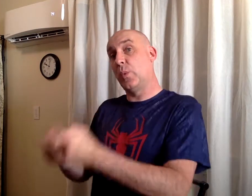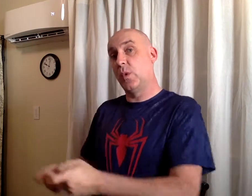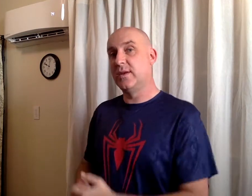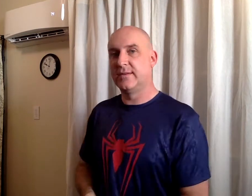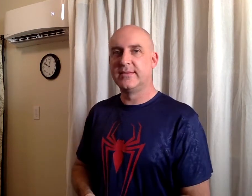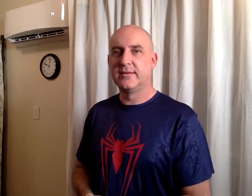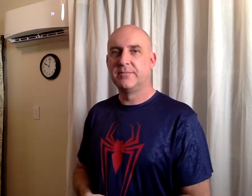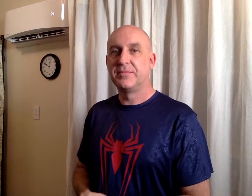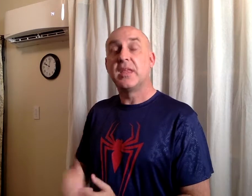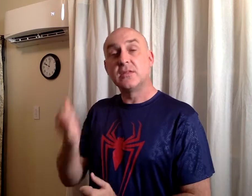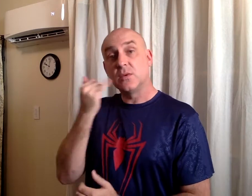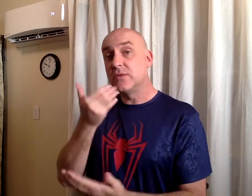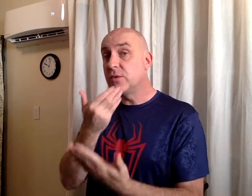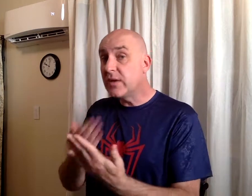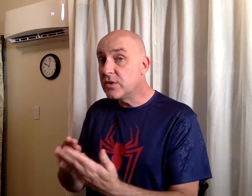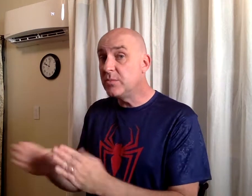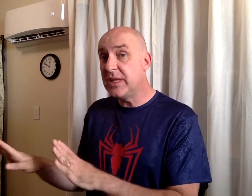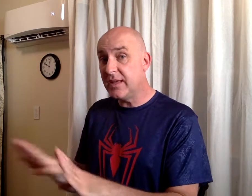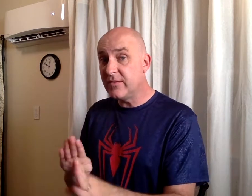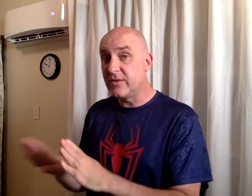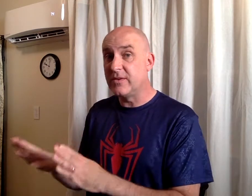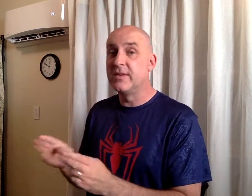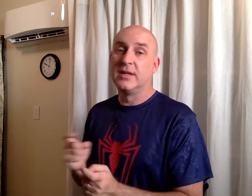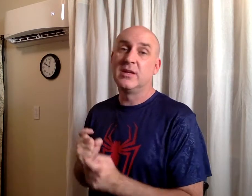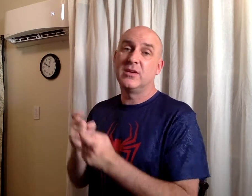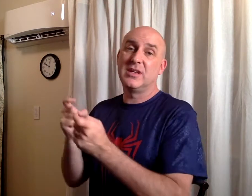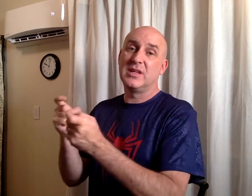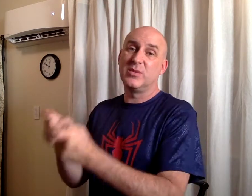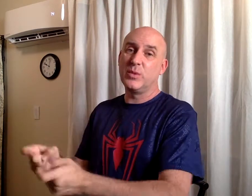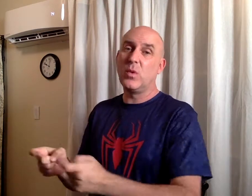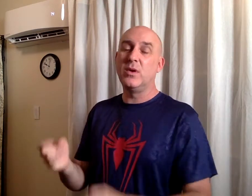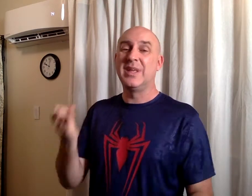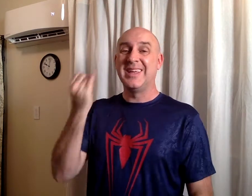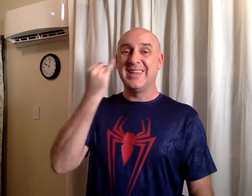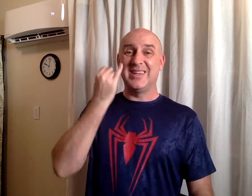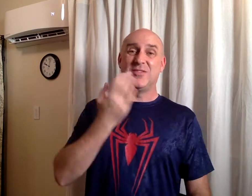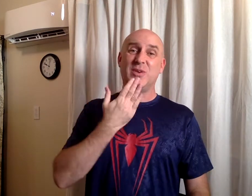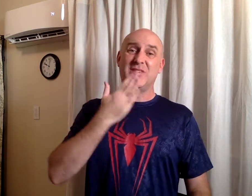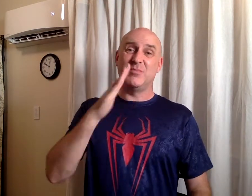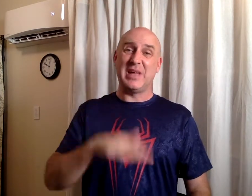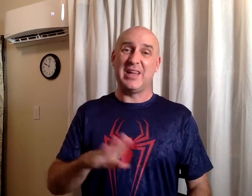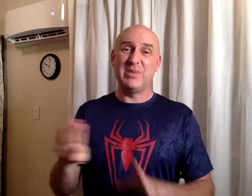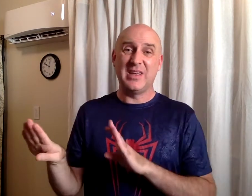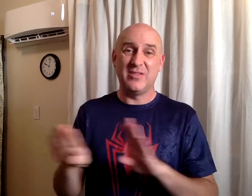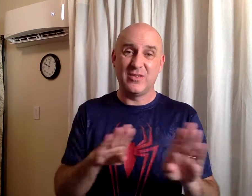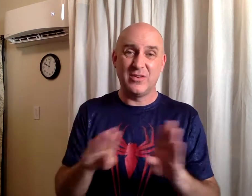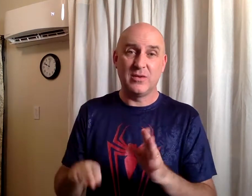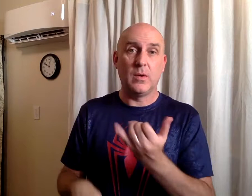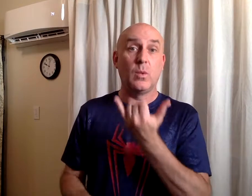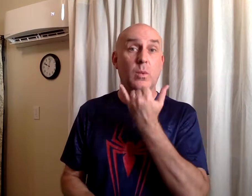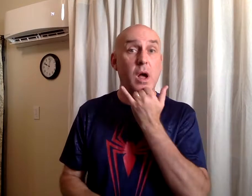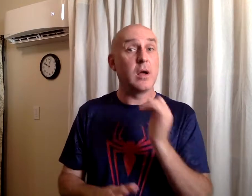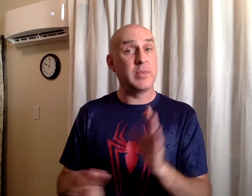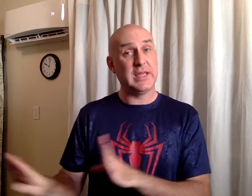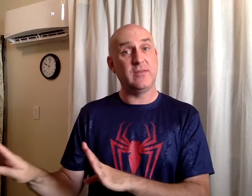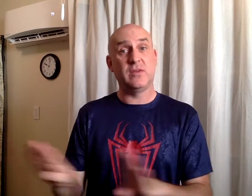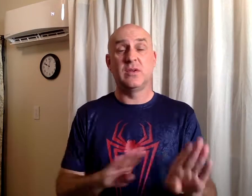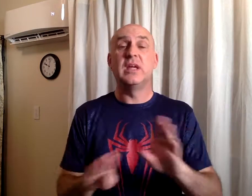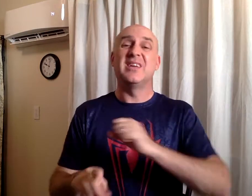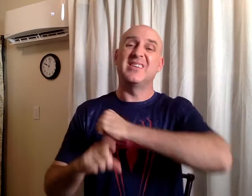reward. So if you have good behavior, you're going to get a reward. If you have bad behavior or wrong behavior, you're going to